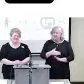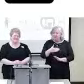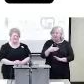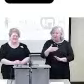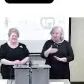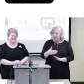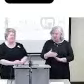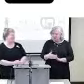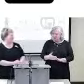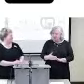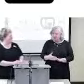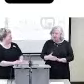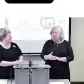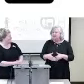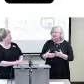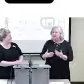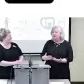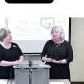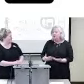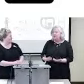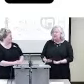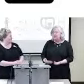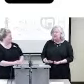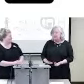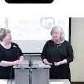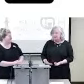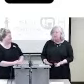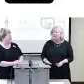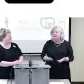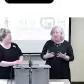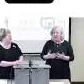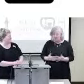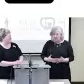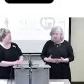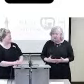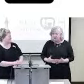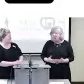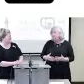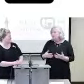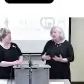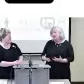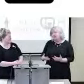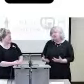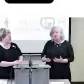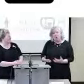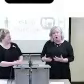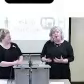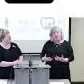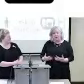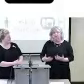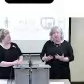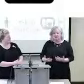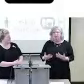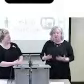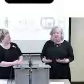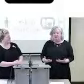take some time in order to enter into sleep then you are going to sleep better and you will wake up refreshed you will be able to do all